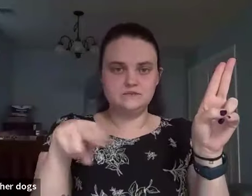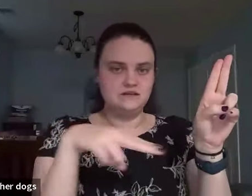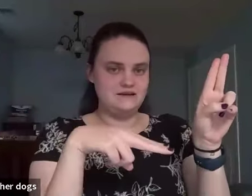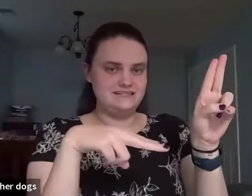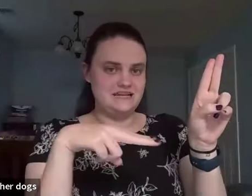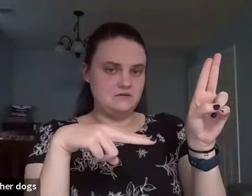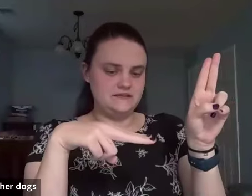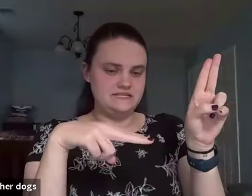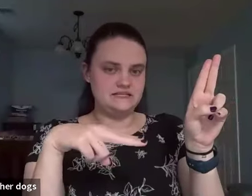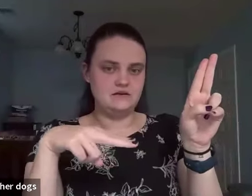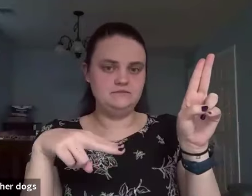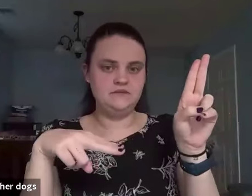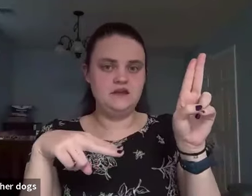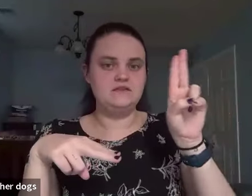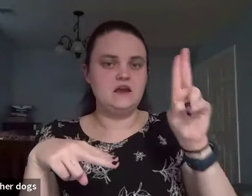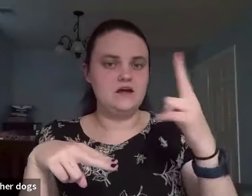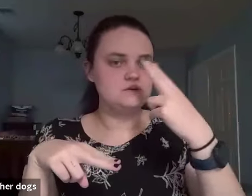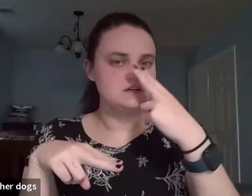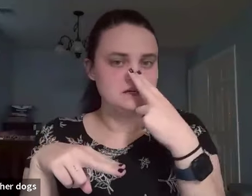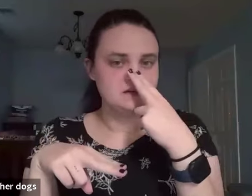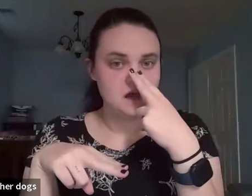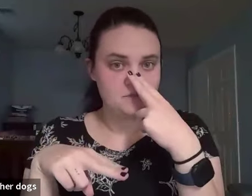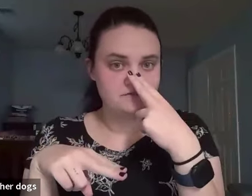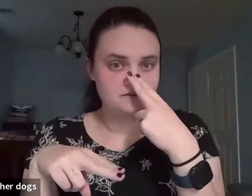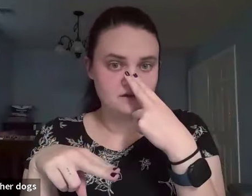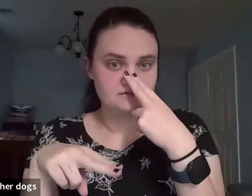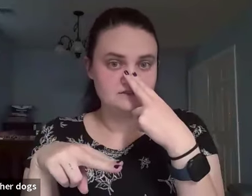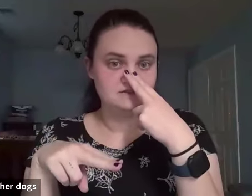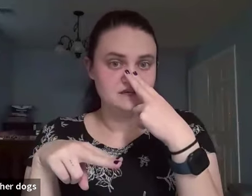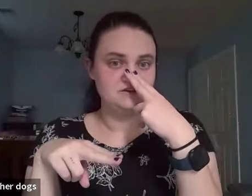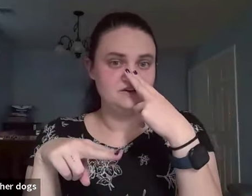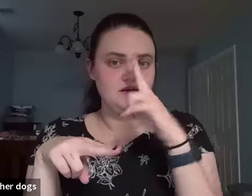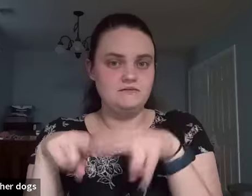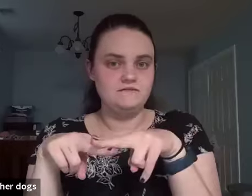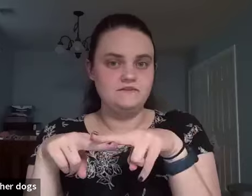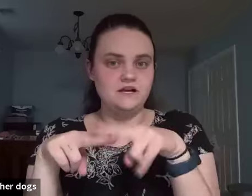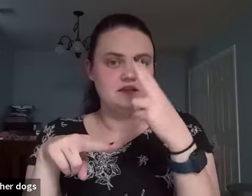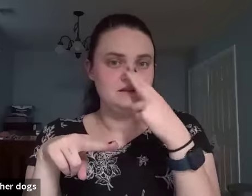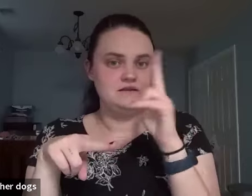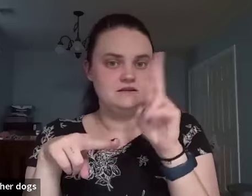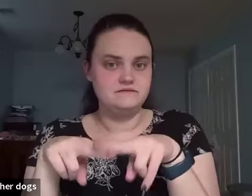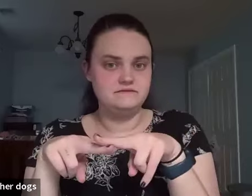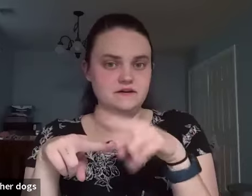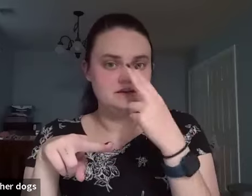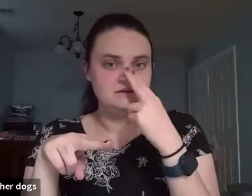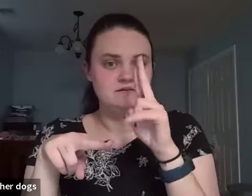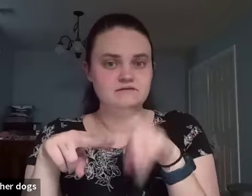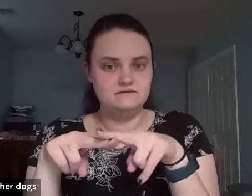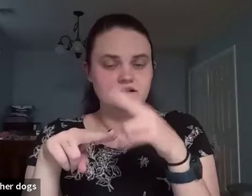be kind of down, facing down. The other one's gonna be on top of your nose. And you're gonna go fun, fun,